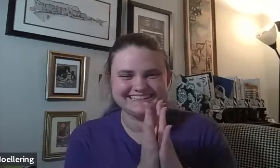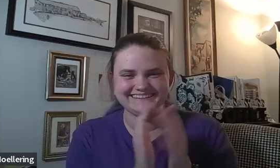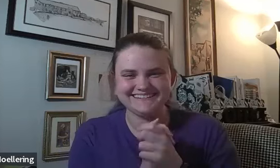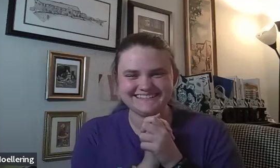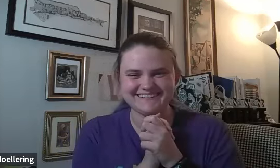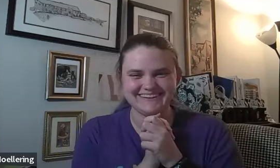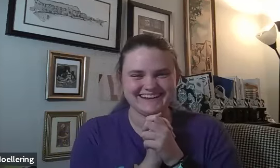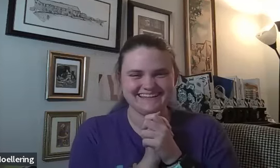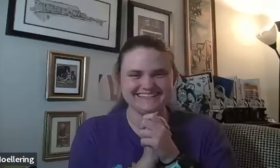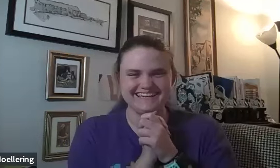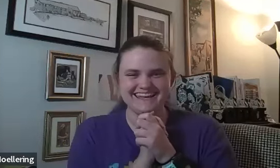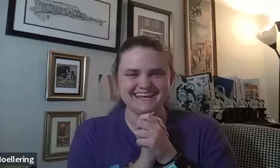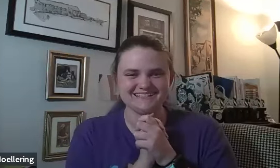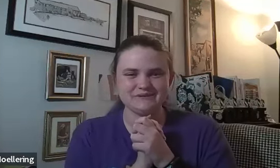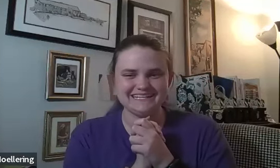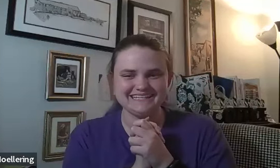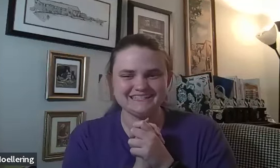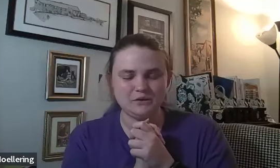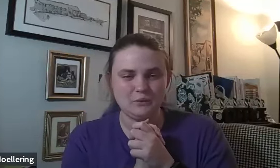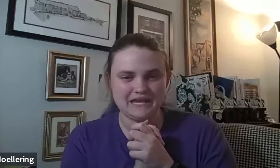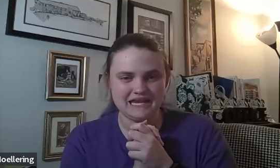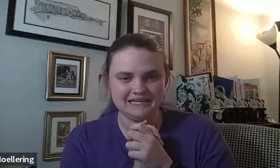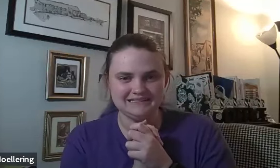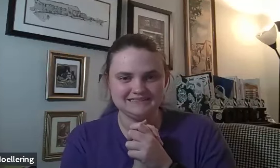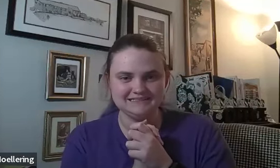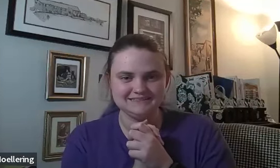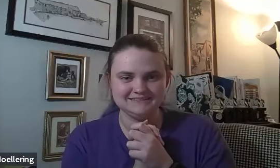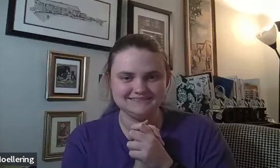Good. Awesome. All right. Next one is Gwen.